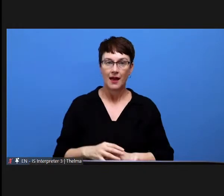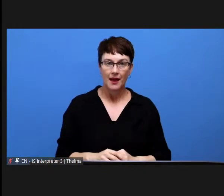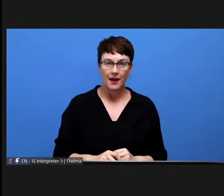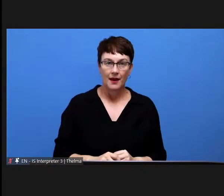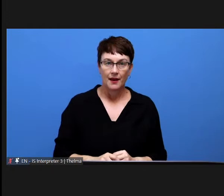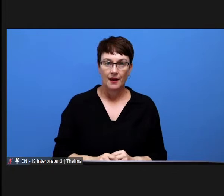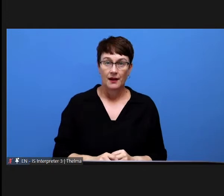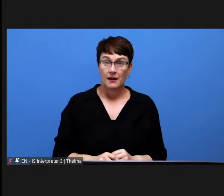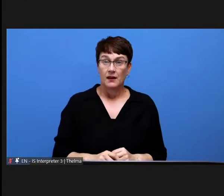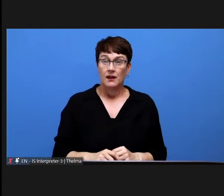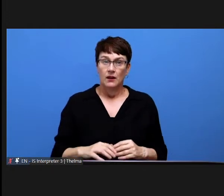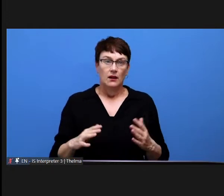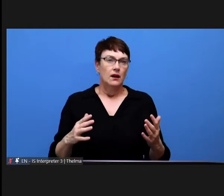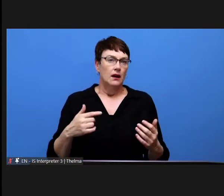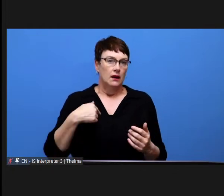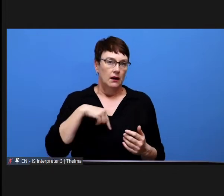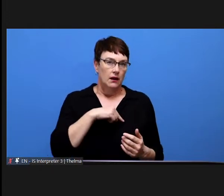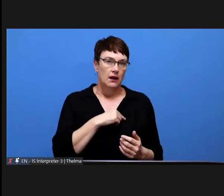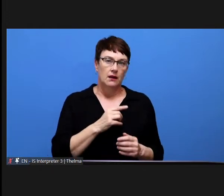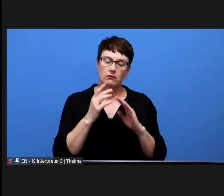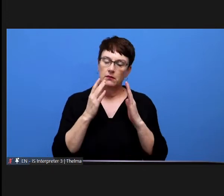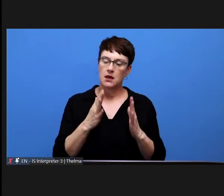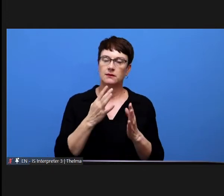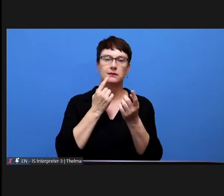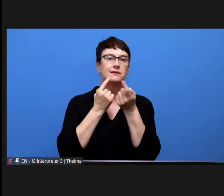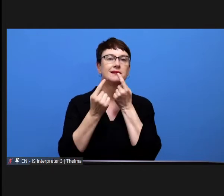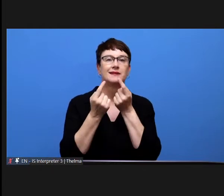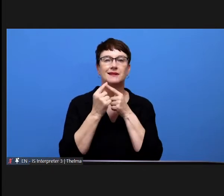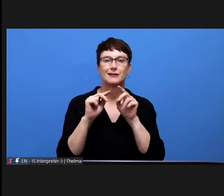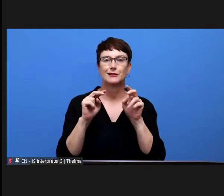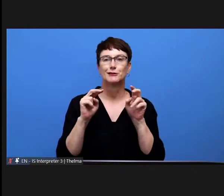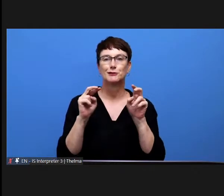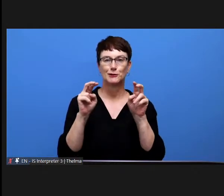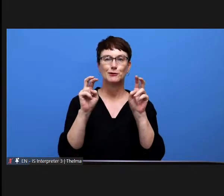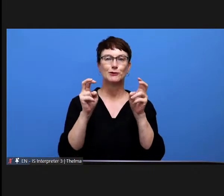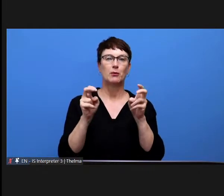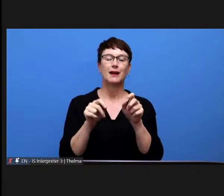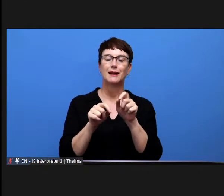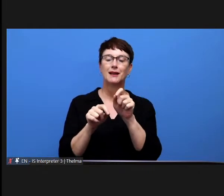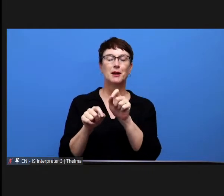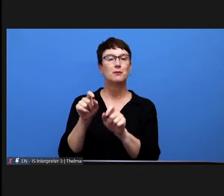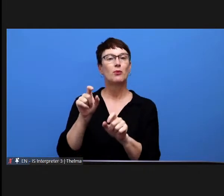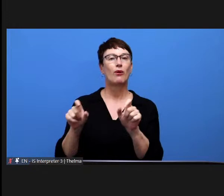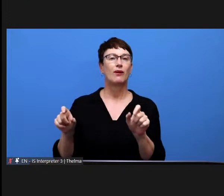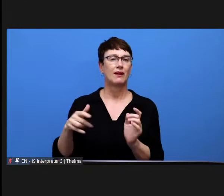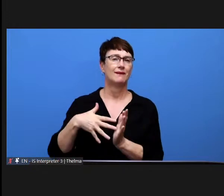then also it is important for us to note that